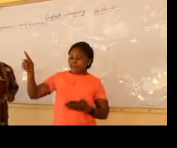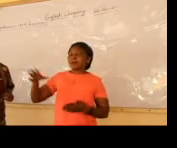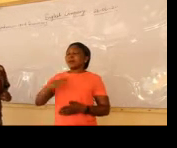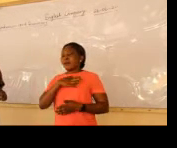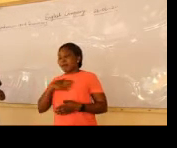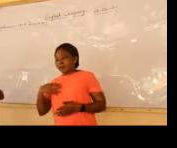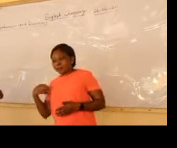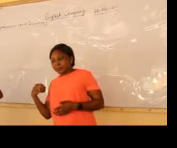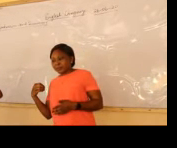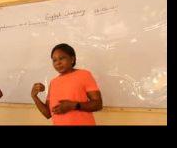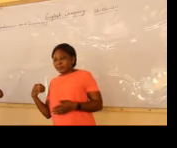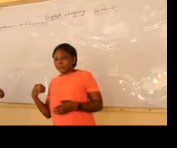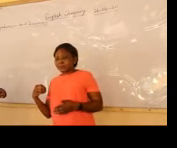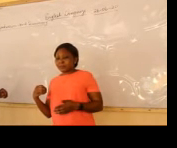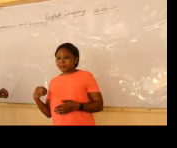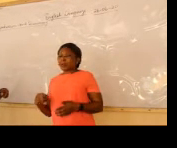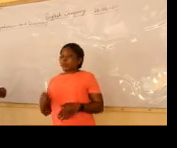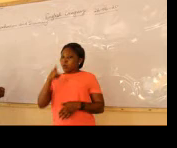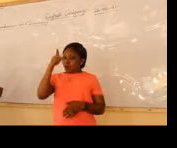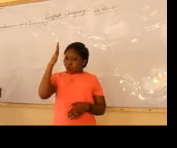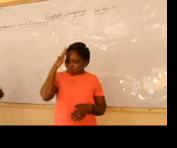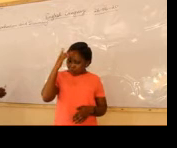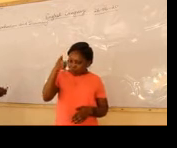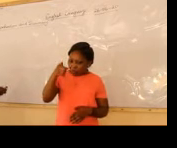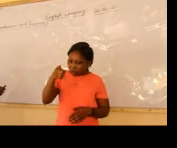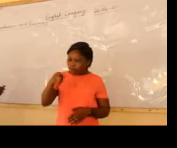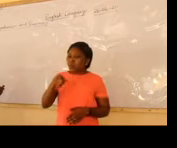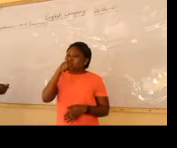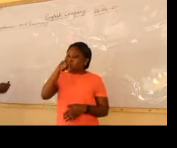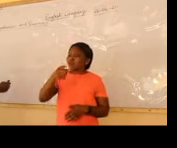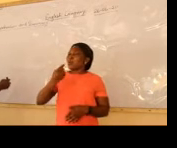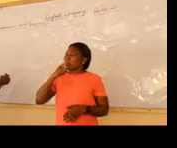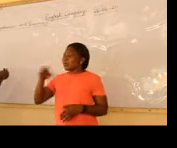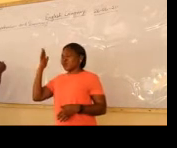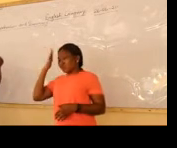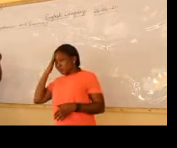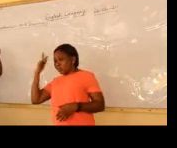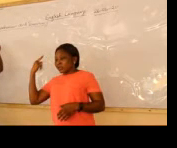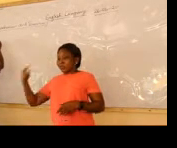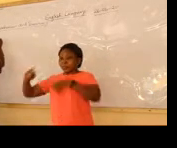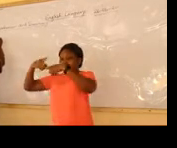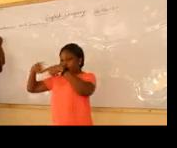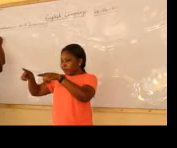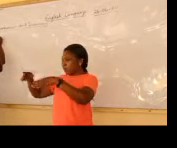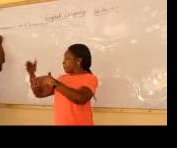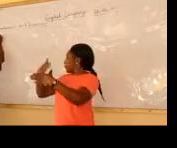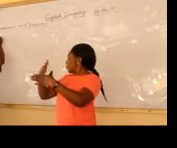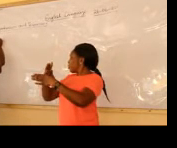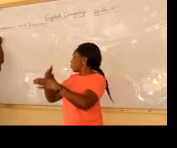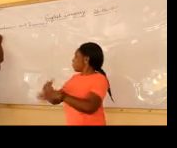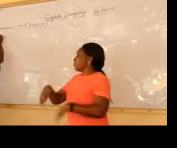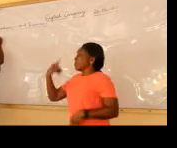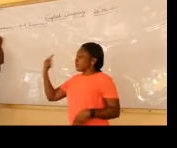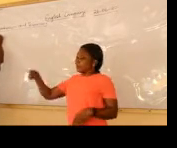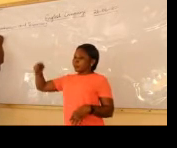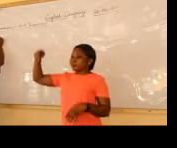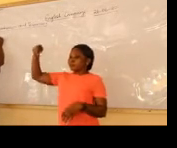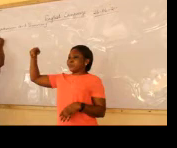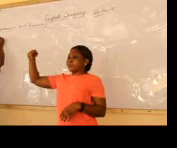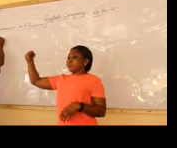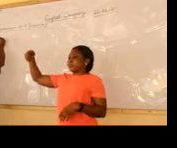And mark you should know the difference between the